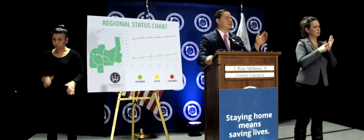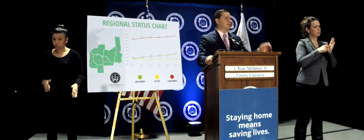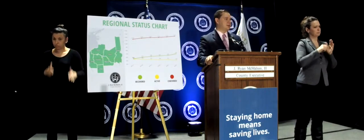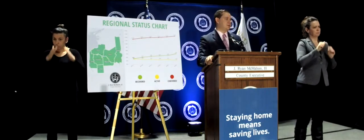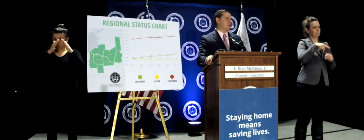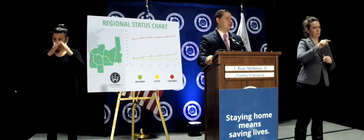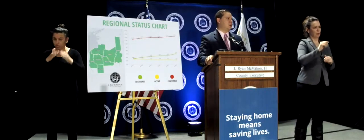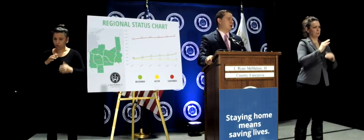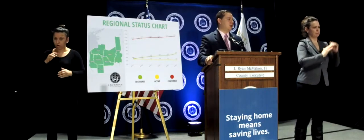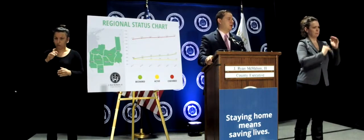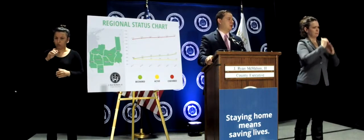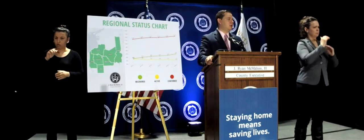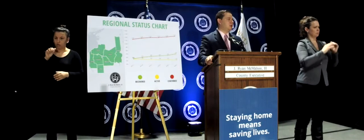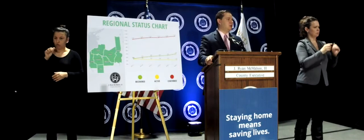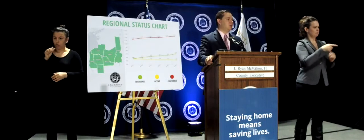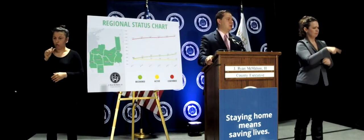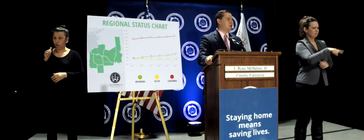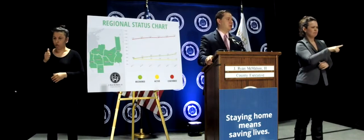couple cases in.